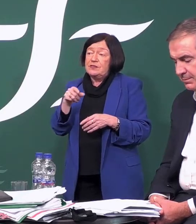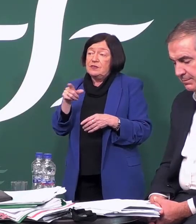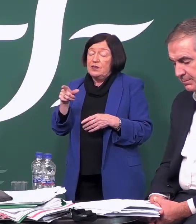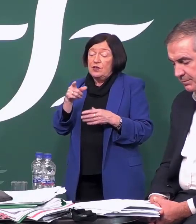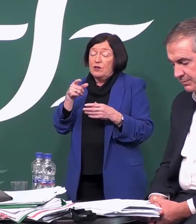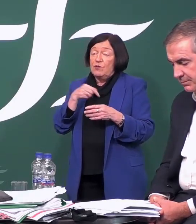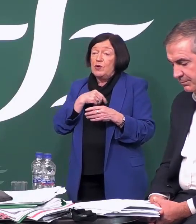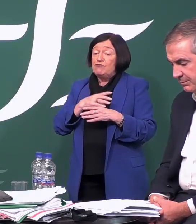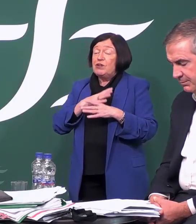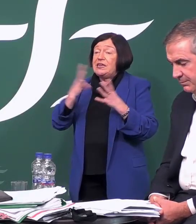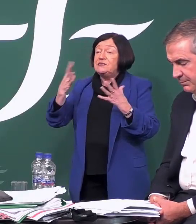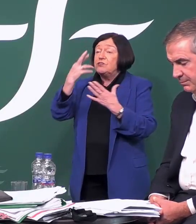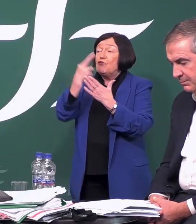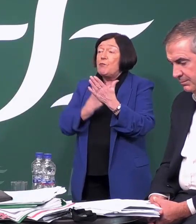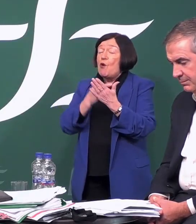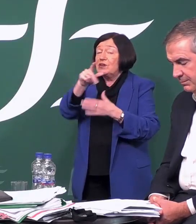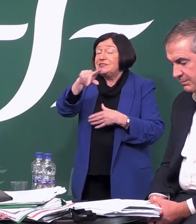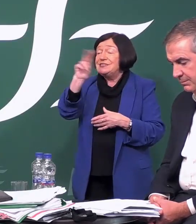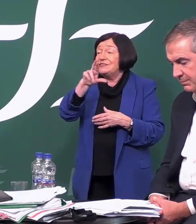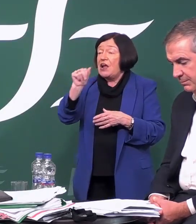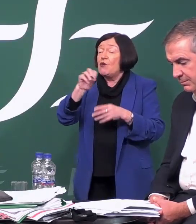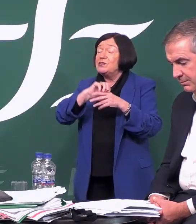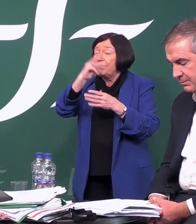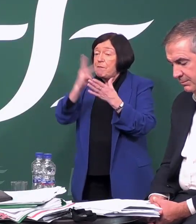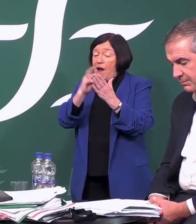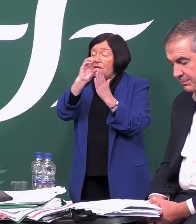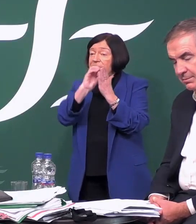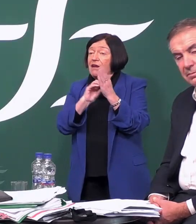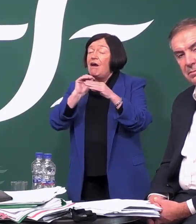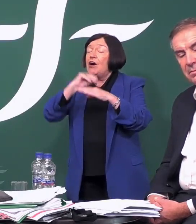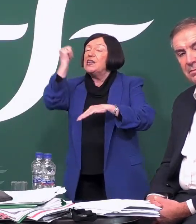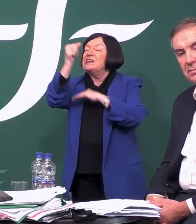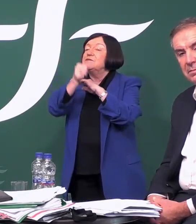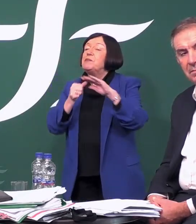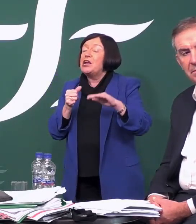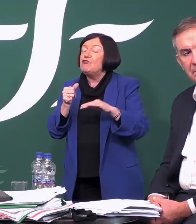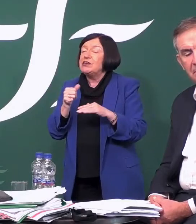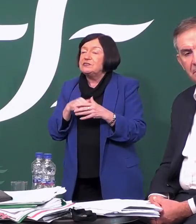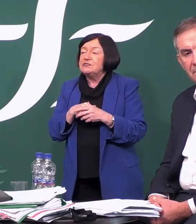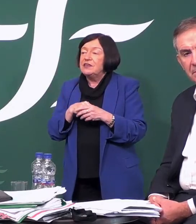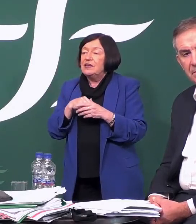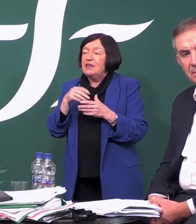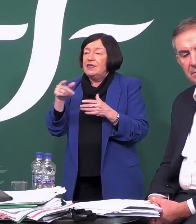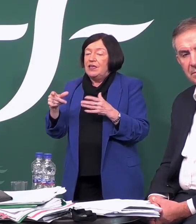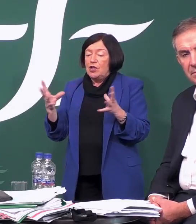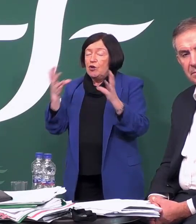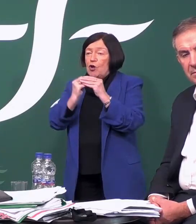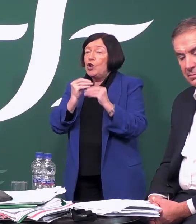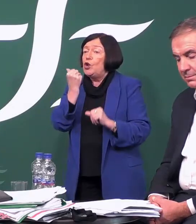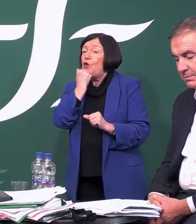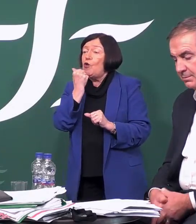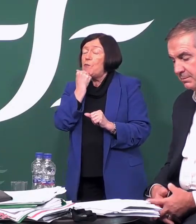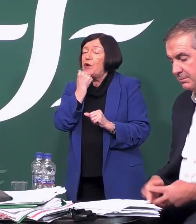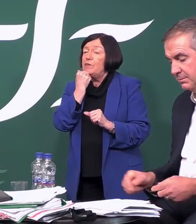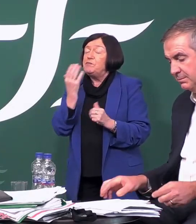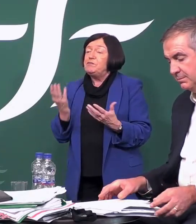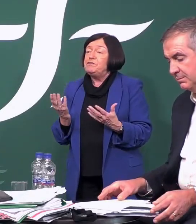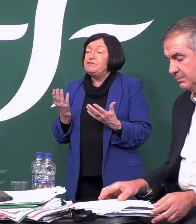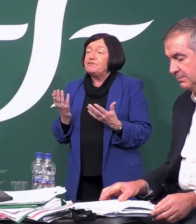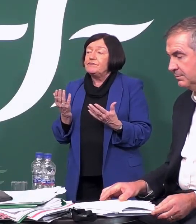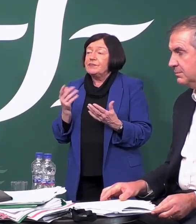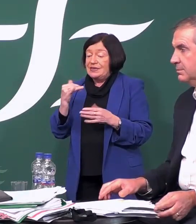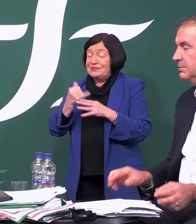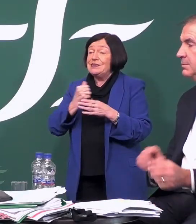report earlier today, Zara, and there's a section on that on their experience. I think the total number, maybe it's in